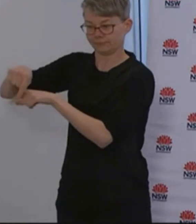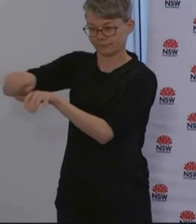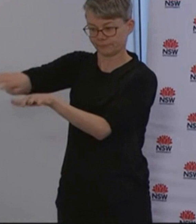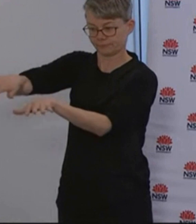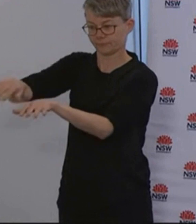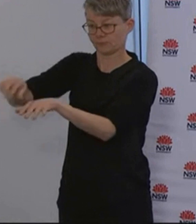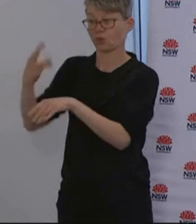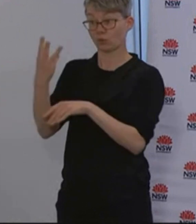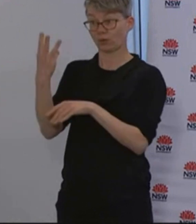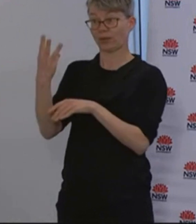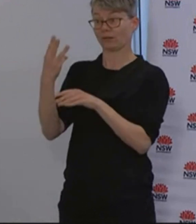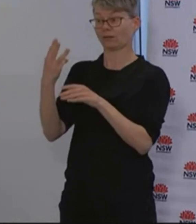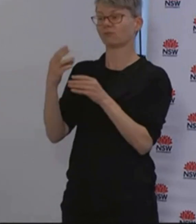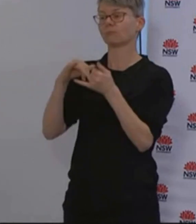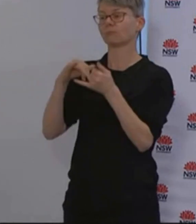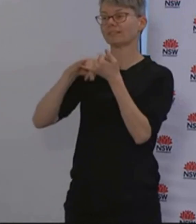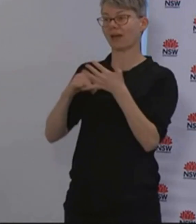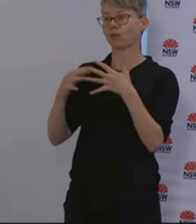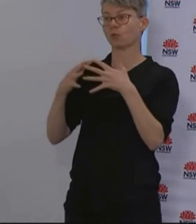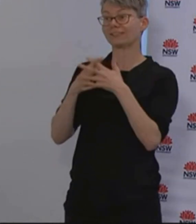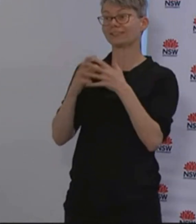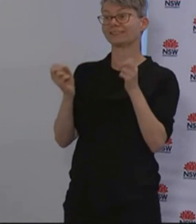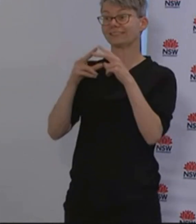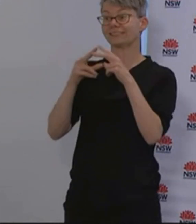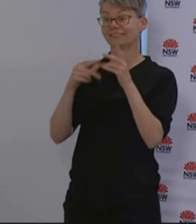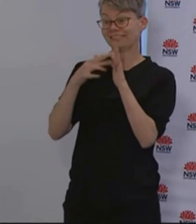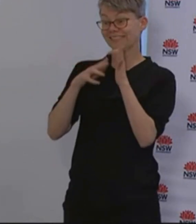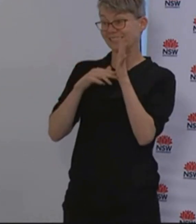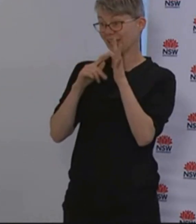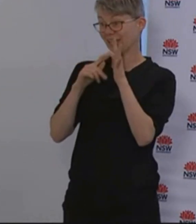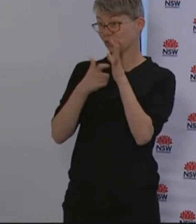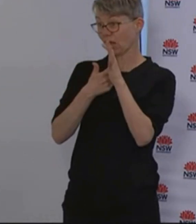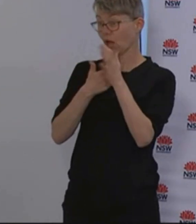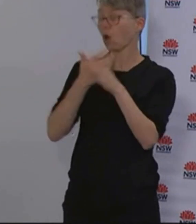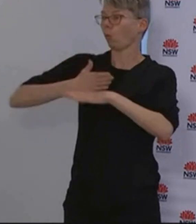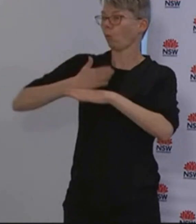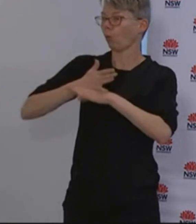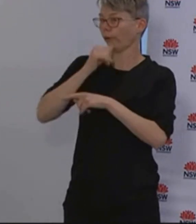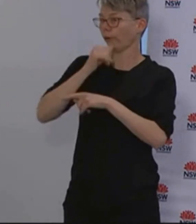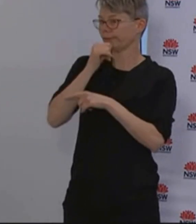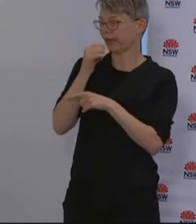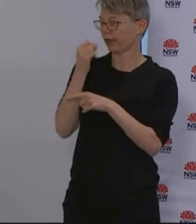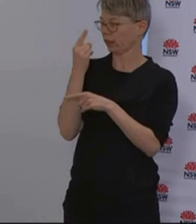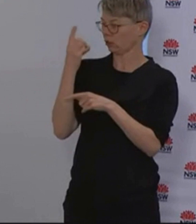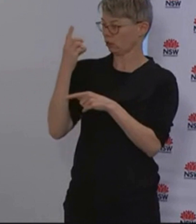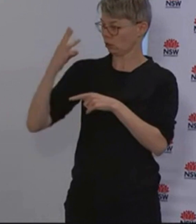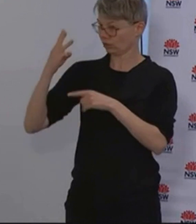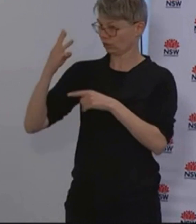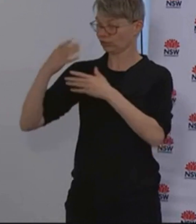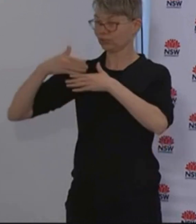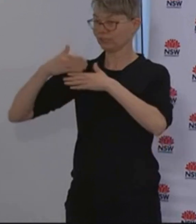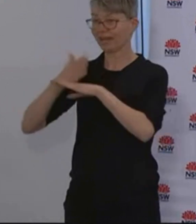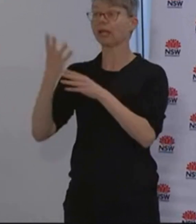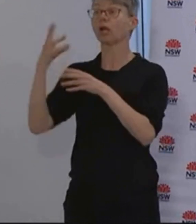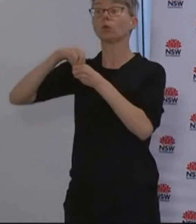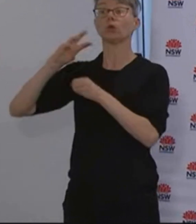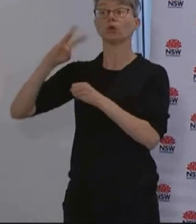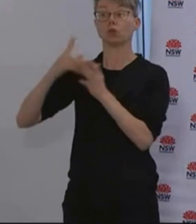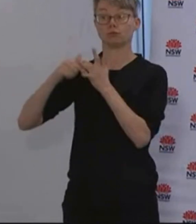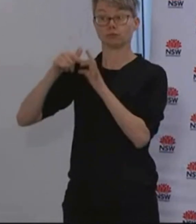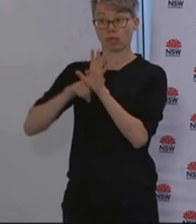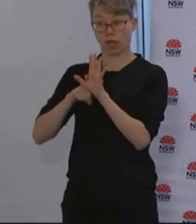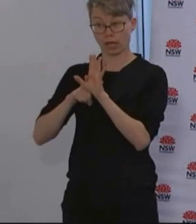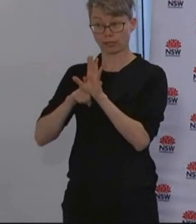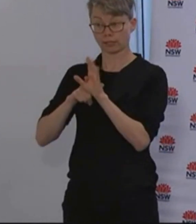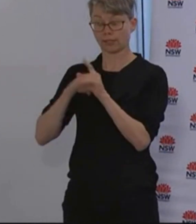hotel, including the southwestern Sydney teenager who worked at the hotel on several days, including the 3rd of July